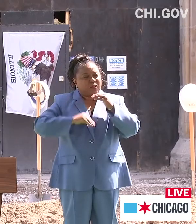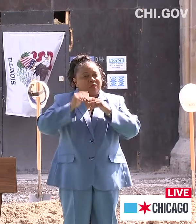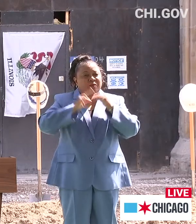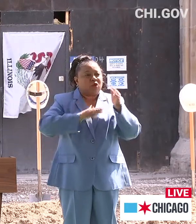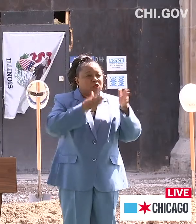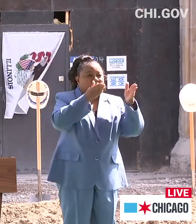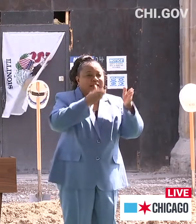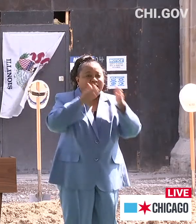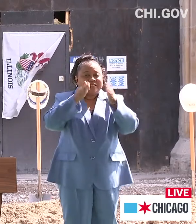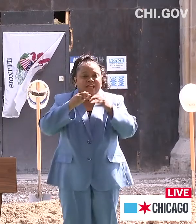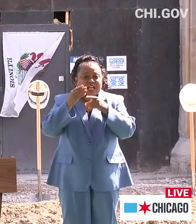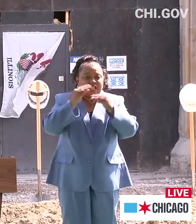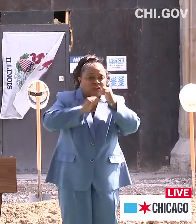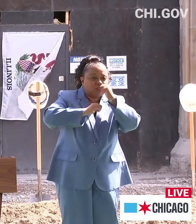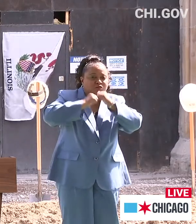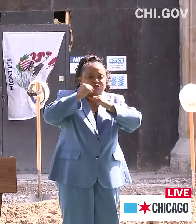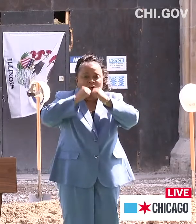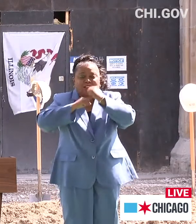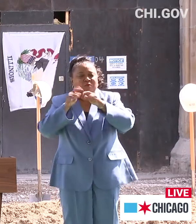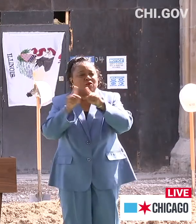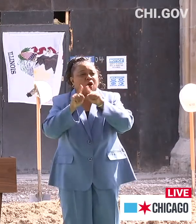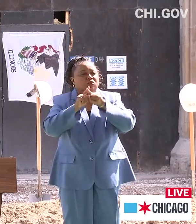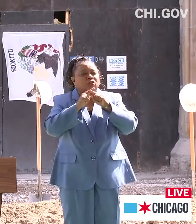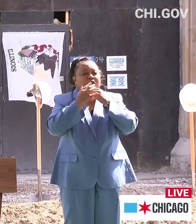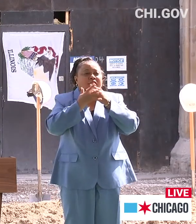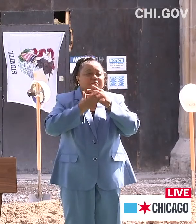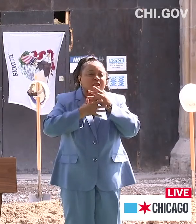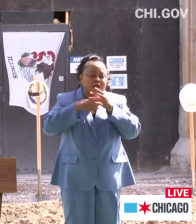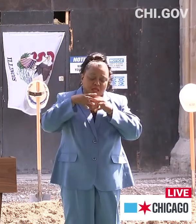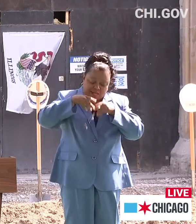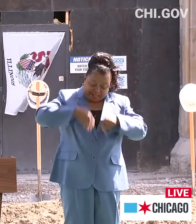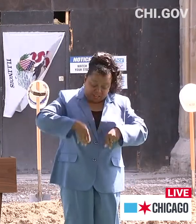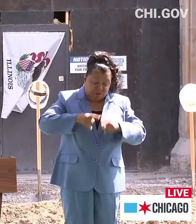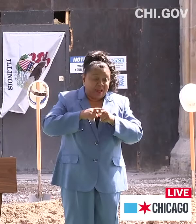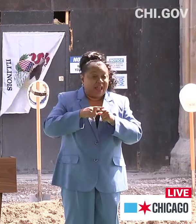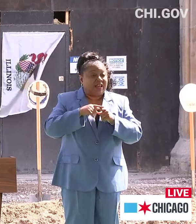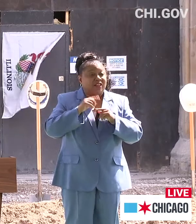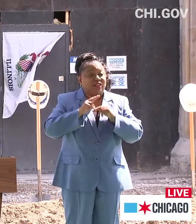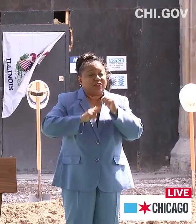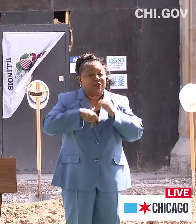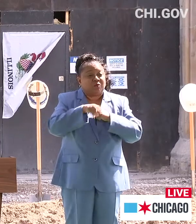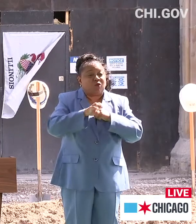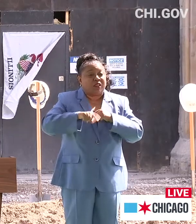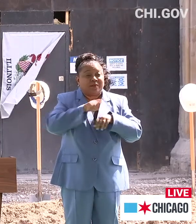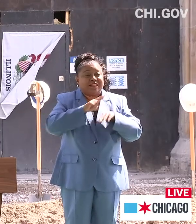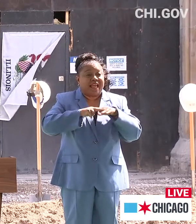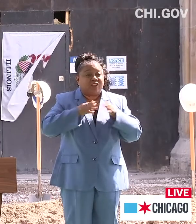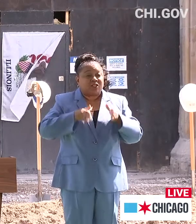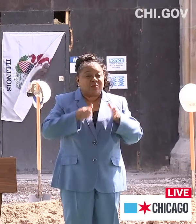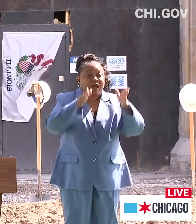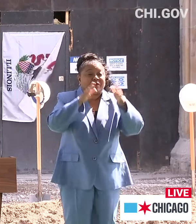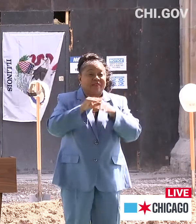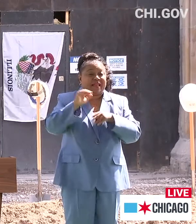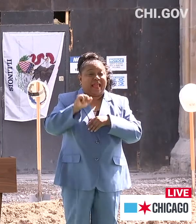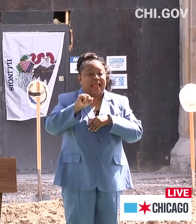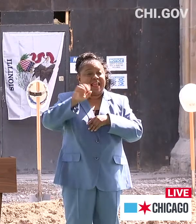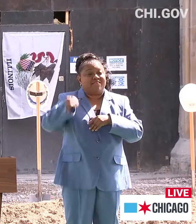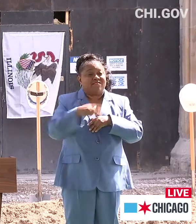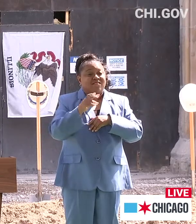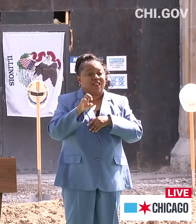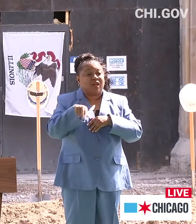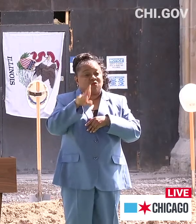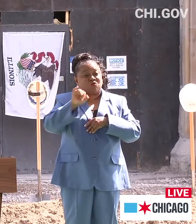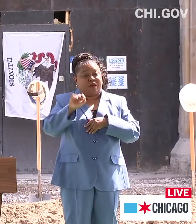buildings and the structures, but also the blood in the ground here at the Pullman National Monument, and people like A. Philip Randolph